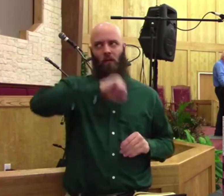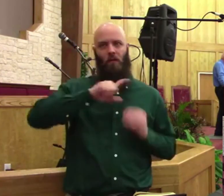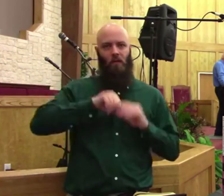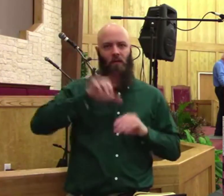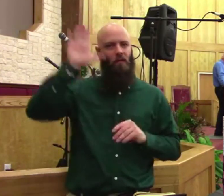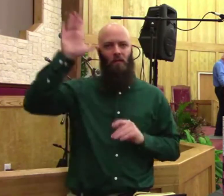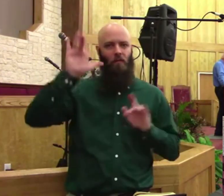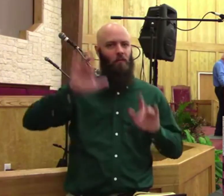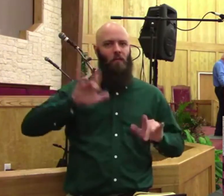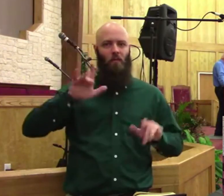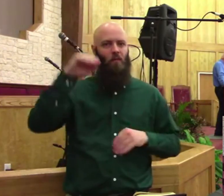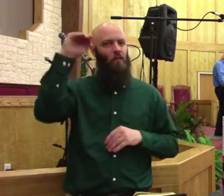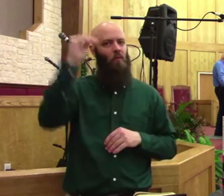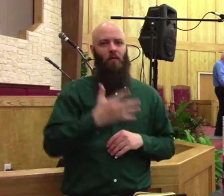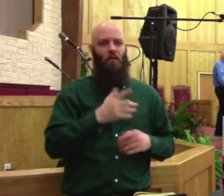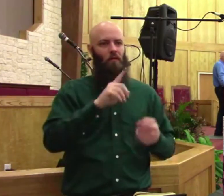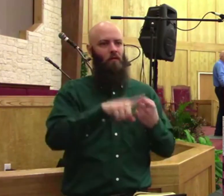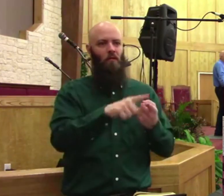others.